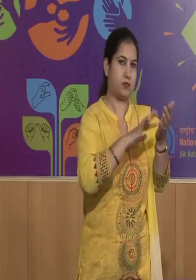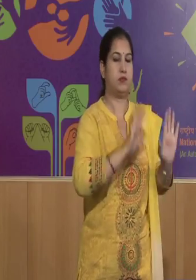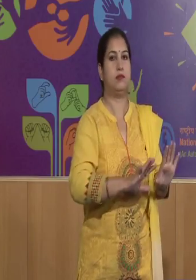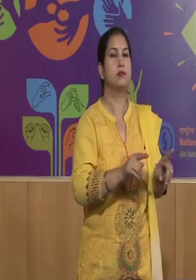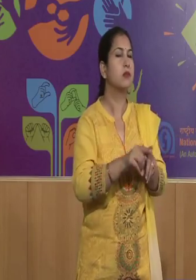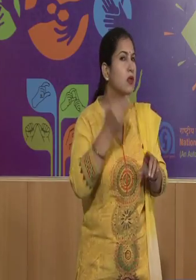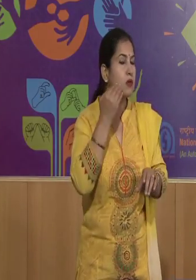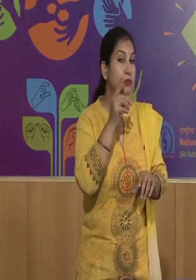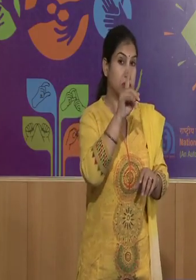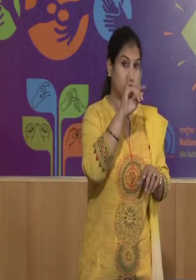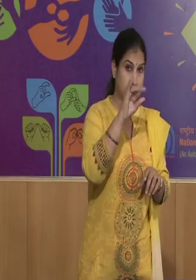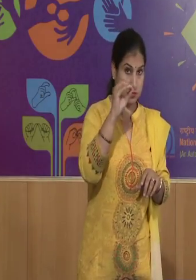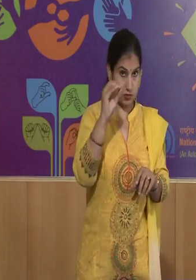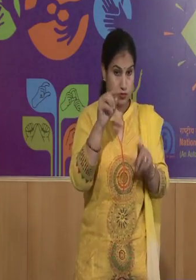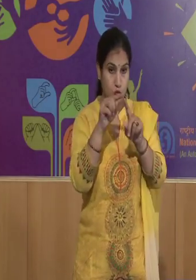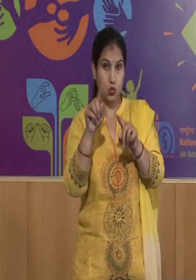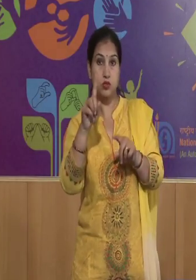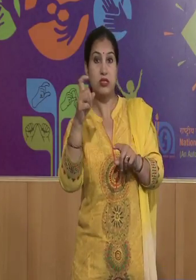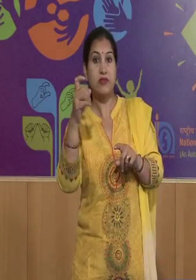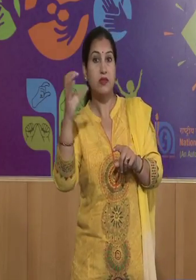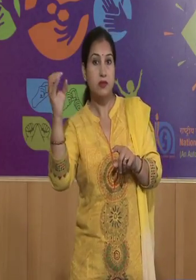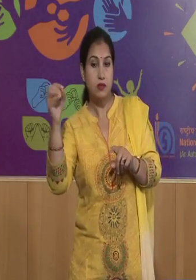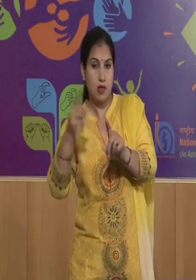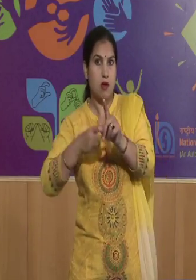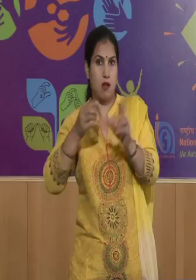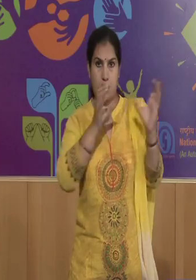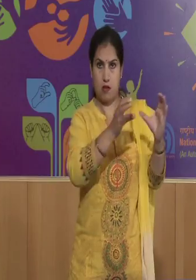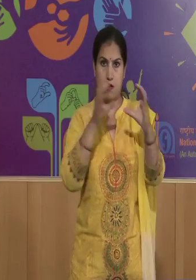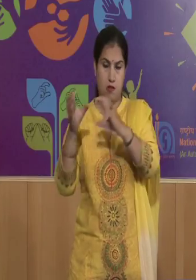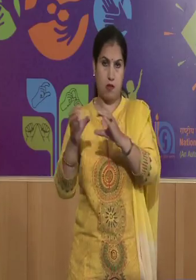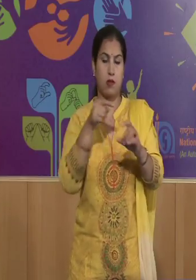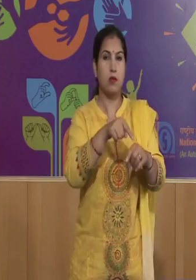During 16th and 17th centuries,